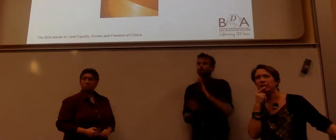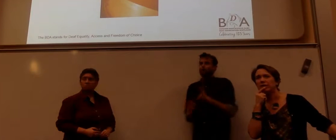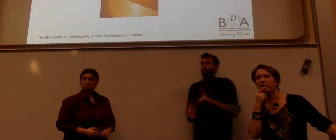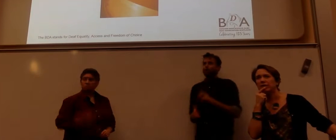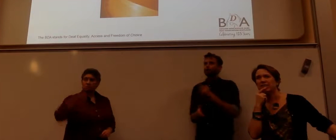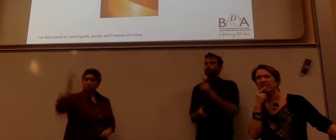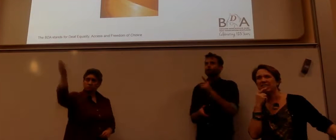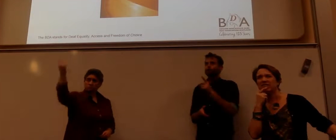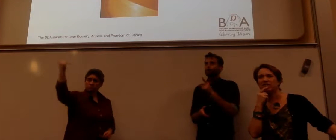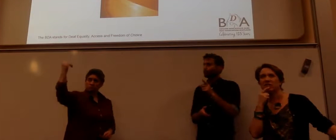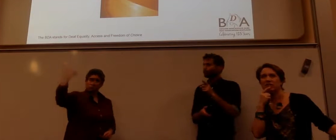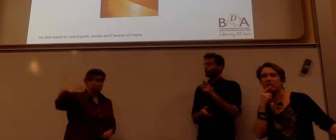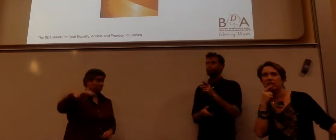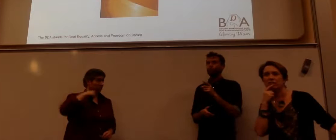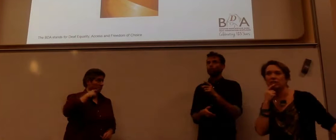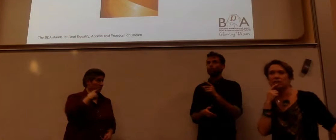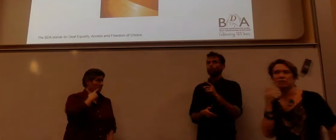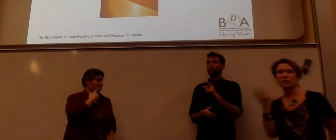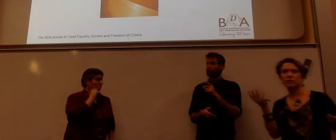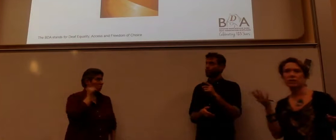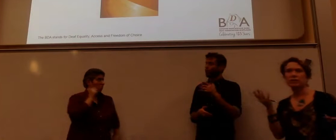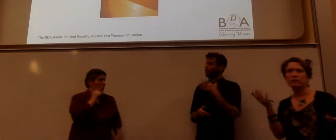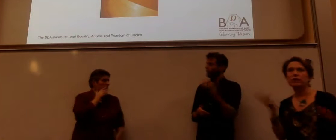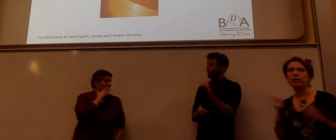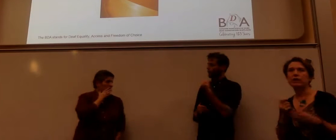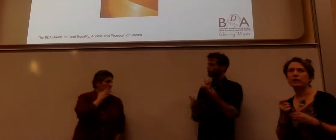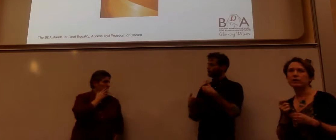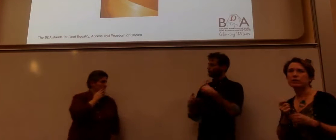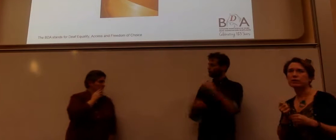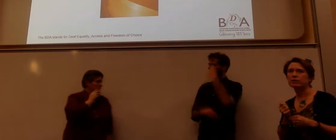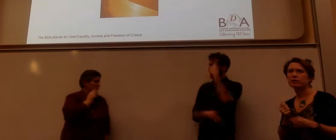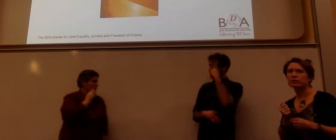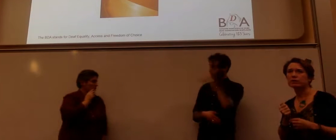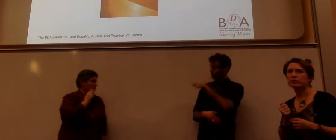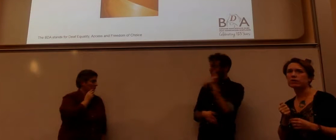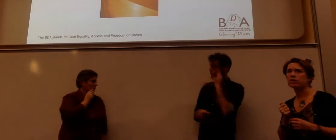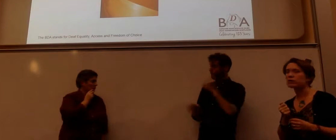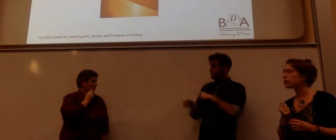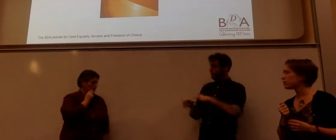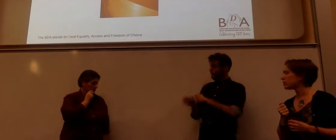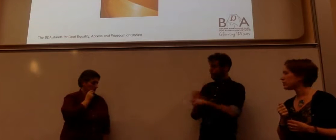But That's an issue. that must be a criteria.